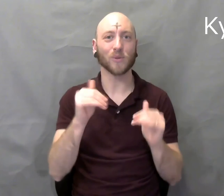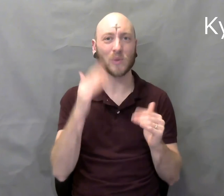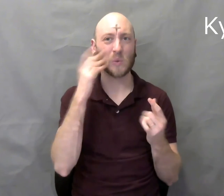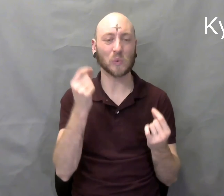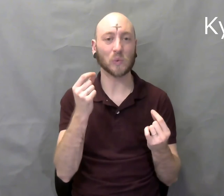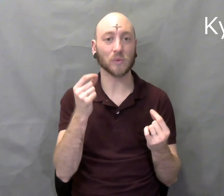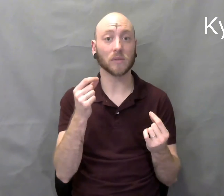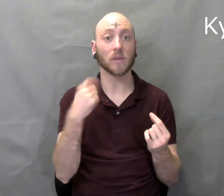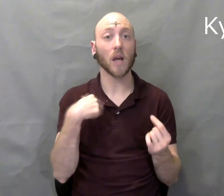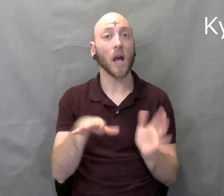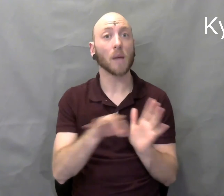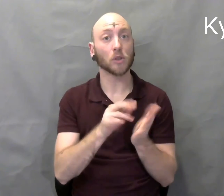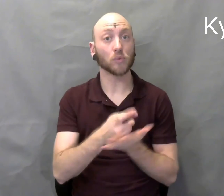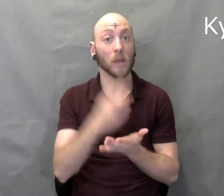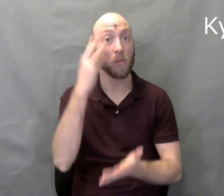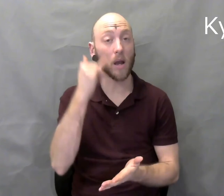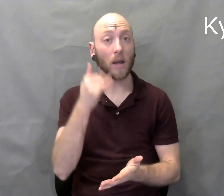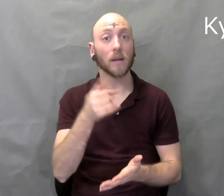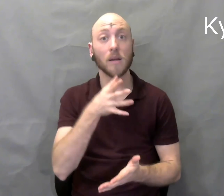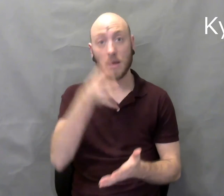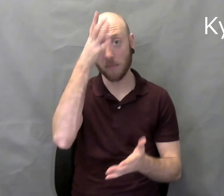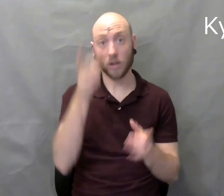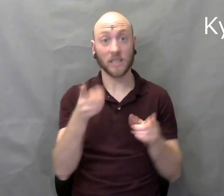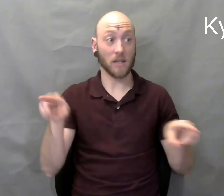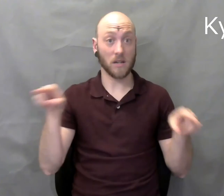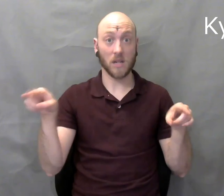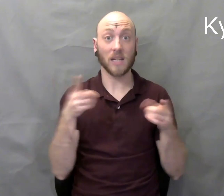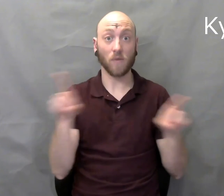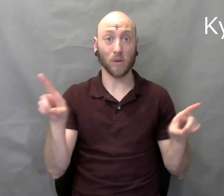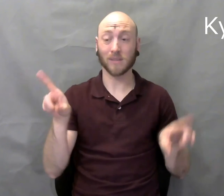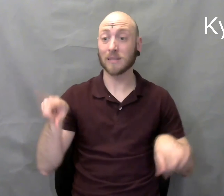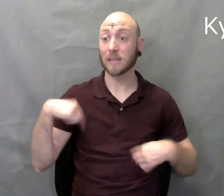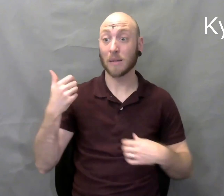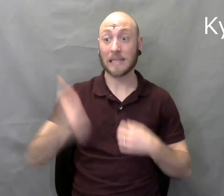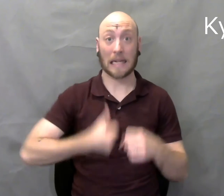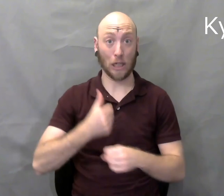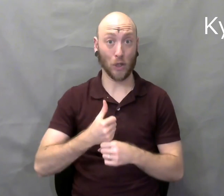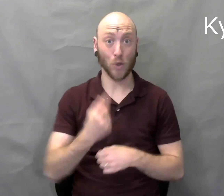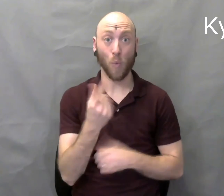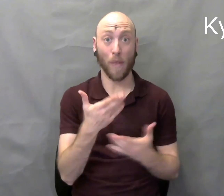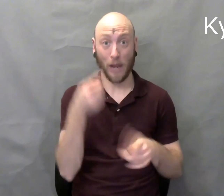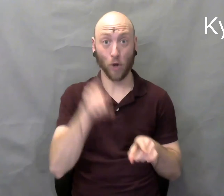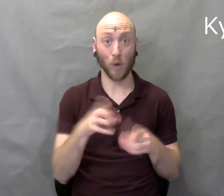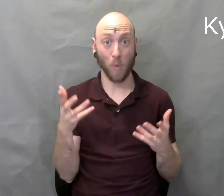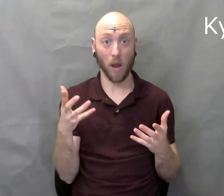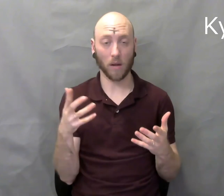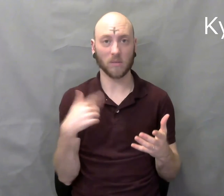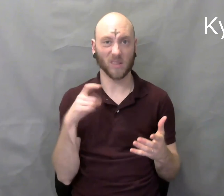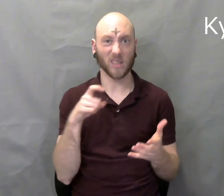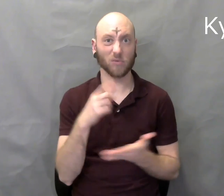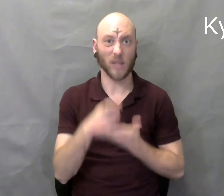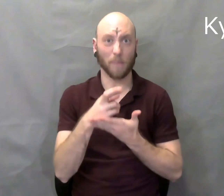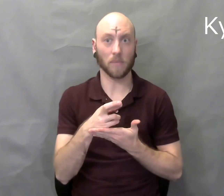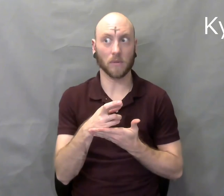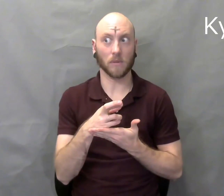my parents were divorced, and the only thing that they agreed upon in the past decade was that I should go to rehab. And that scared the crap out of me. And so I